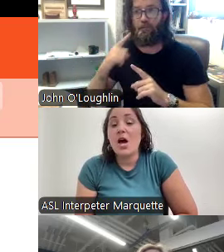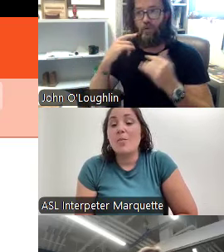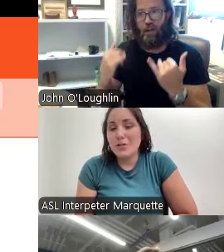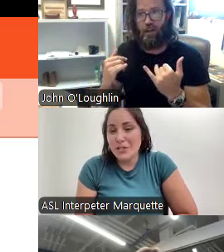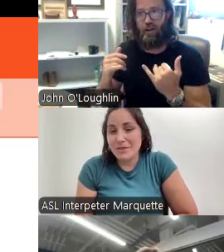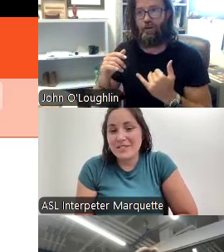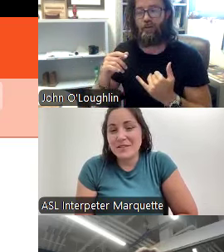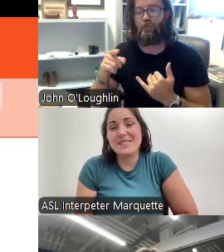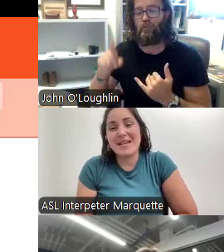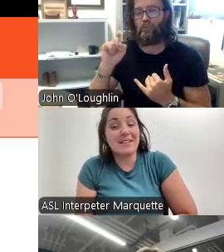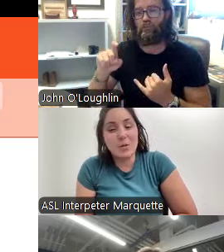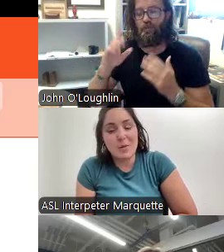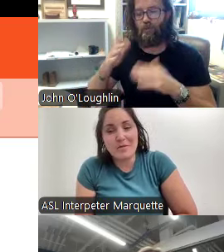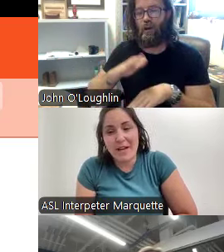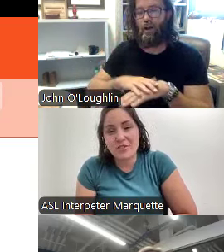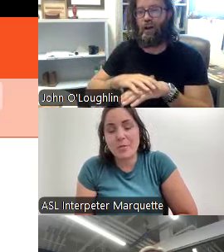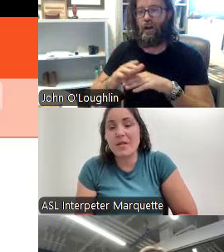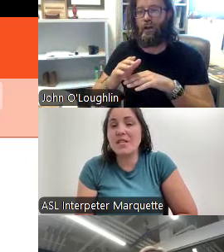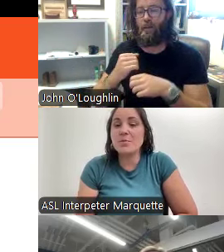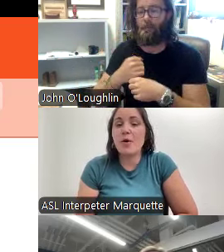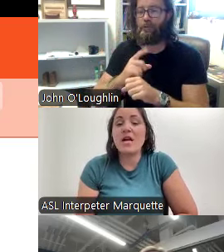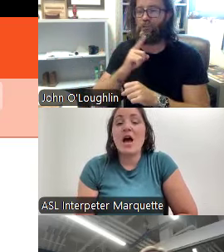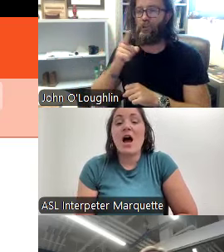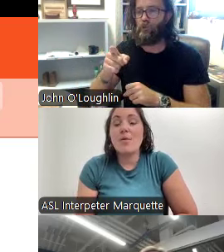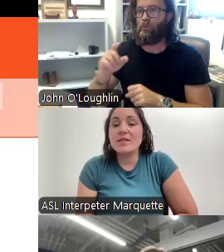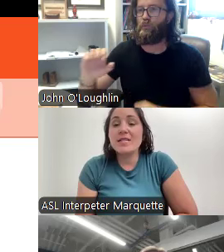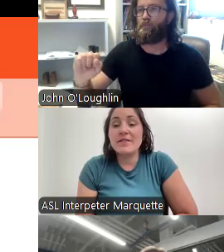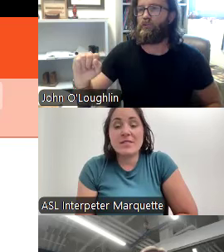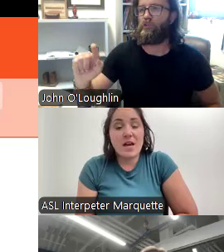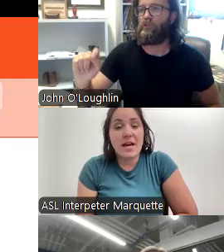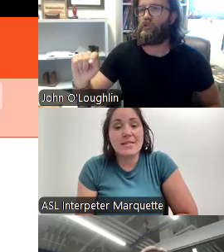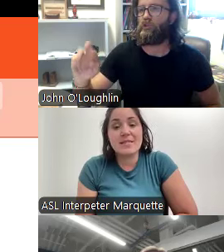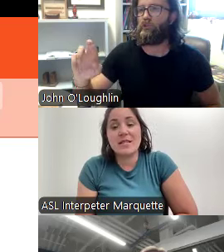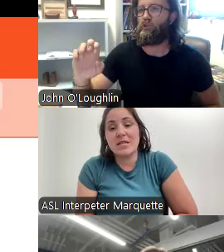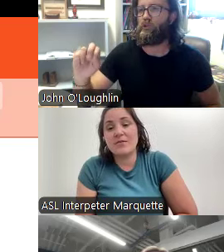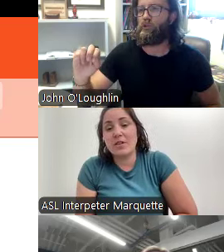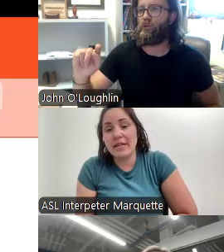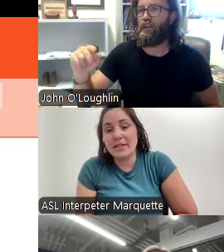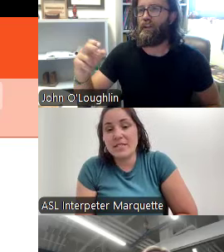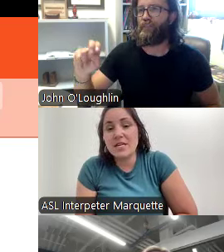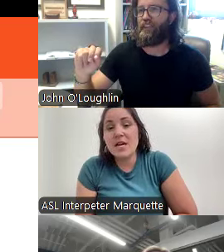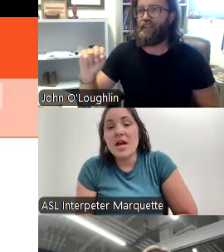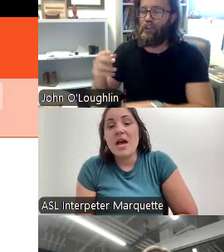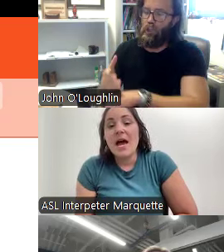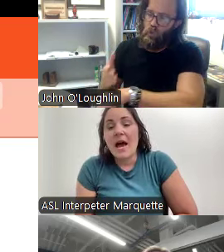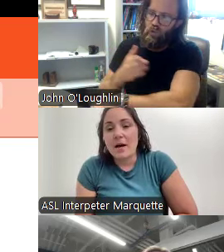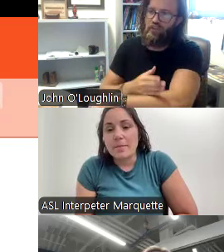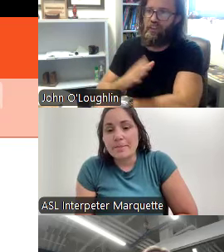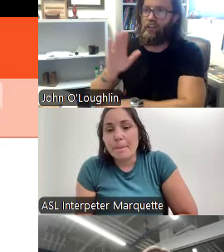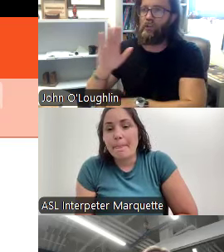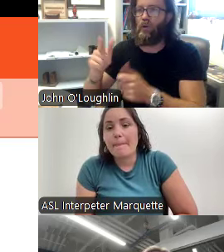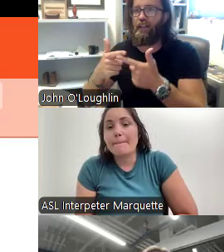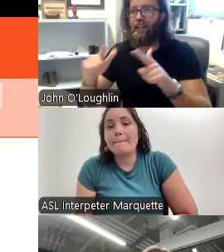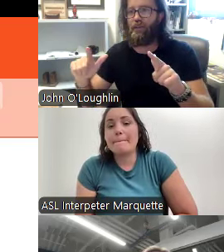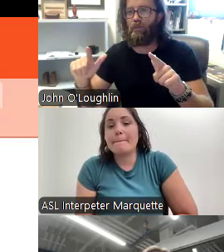to push you to sign a little bit faster. But at this point, I want to emphasize the need for clarity.